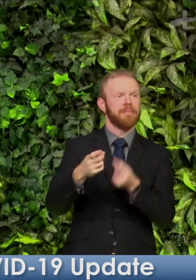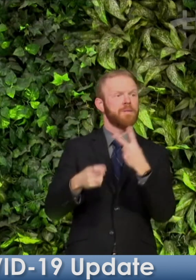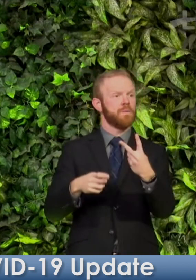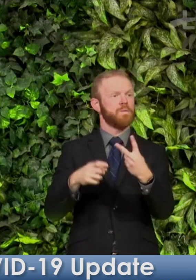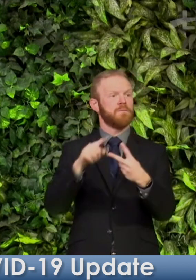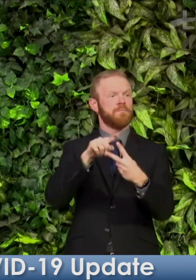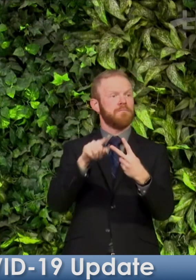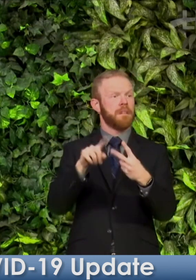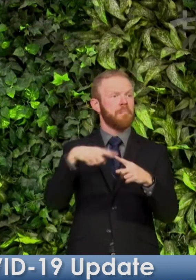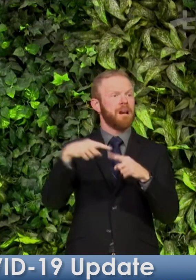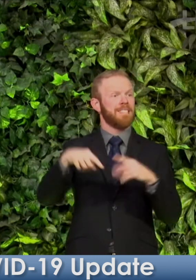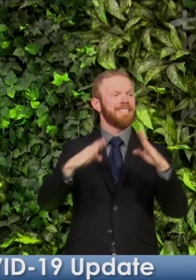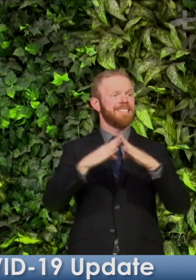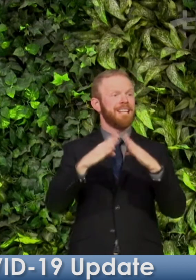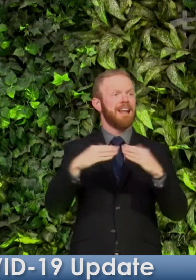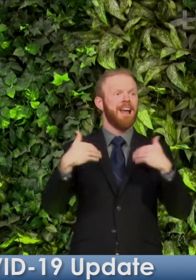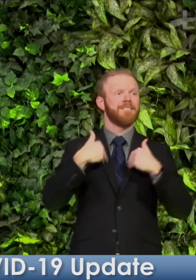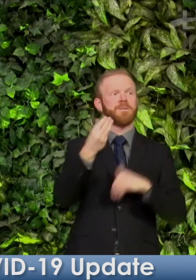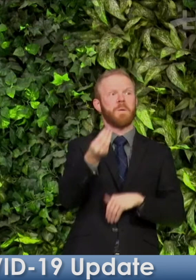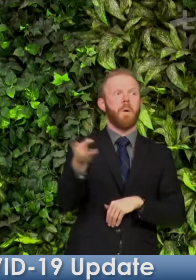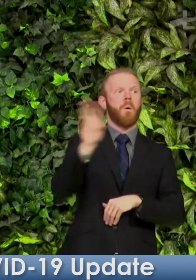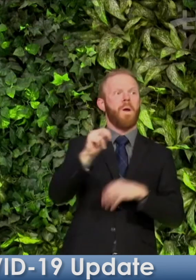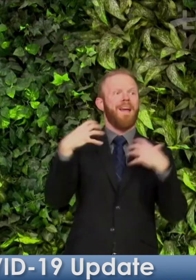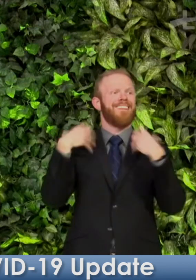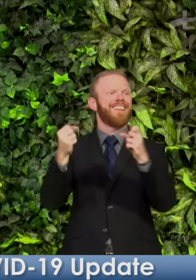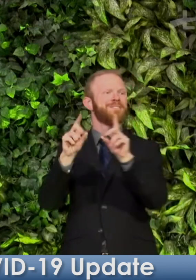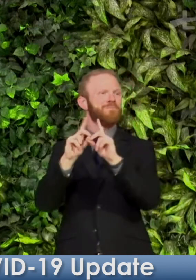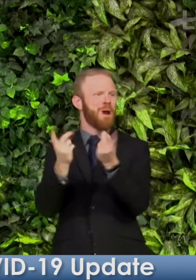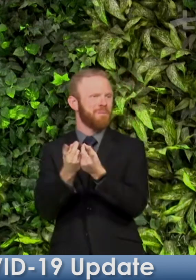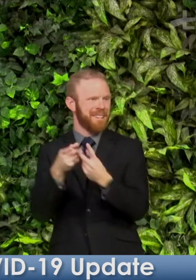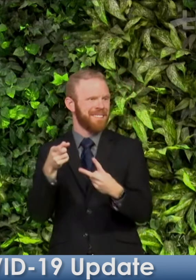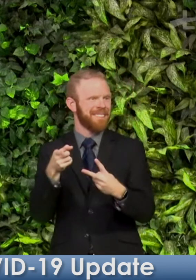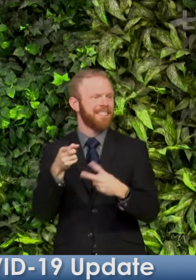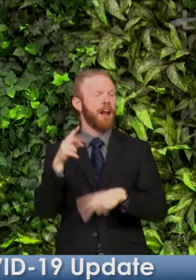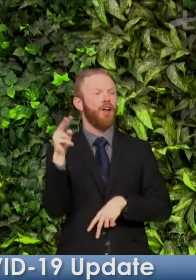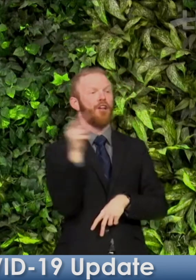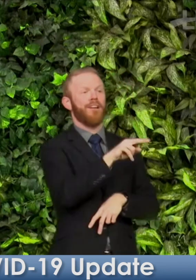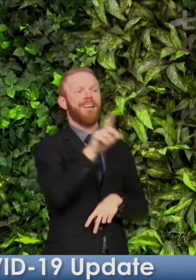health departments. You look at LA County as a whole, obviously a